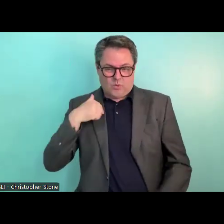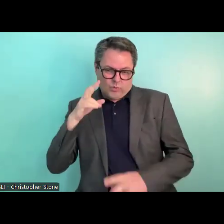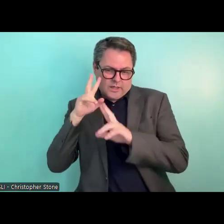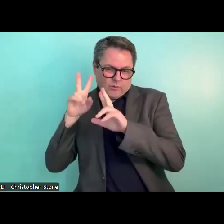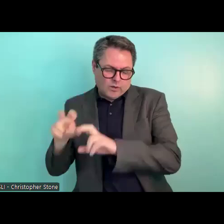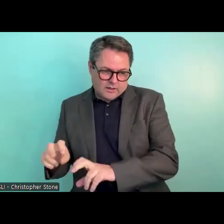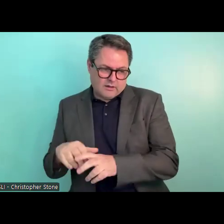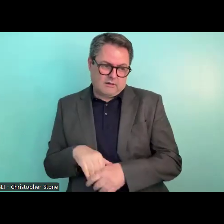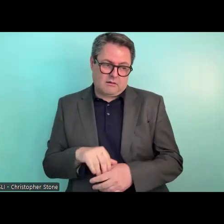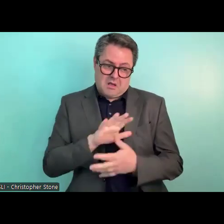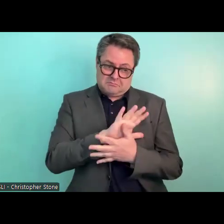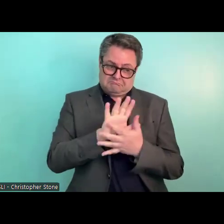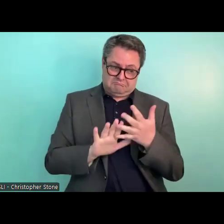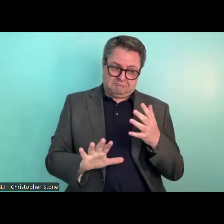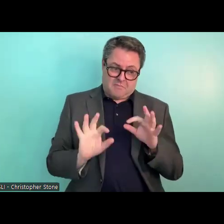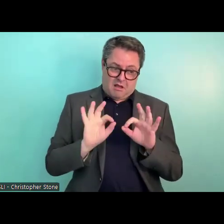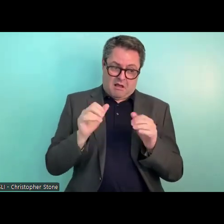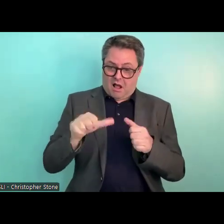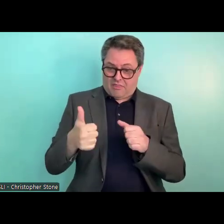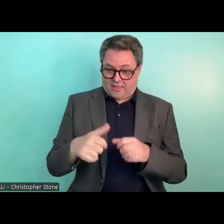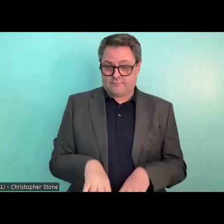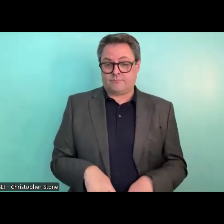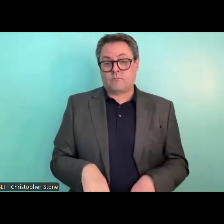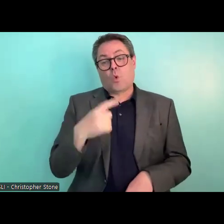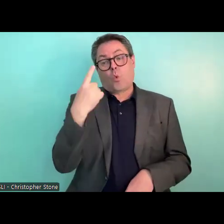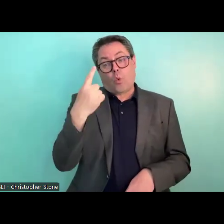of payment for national members.